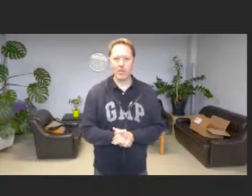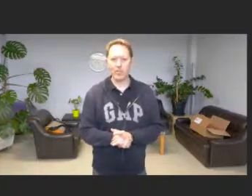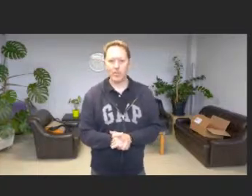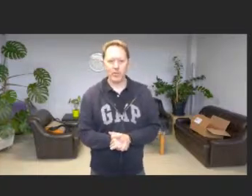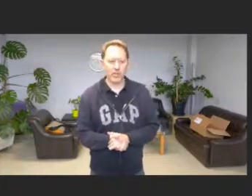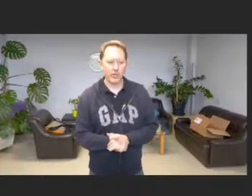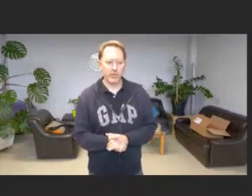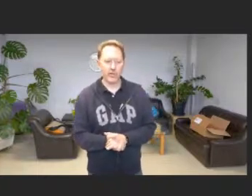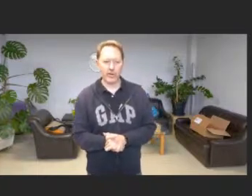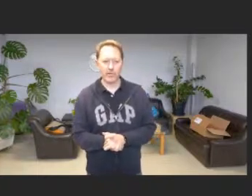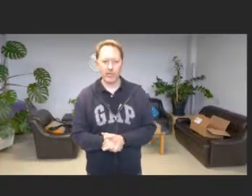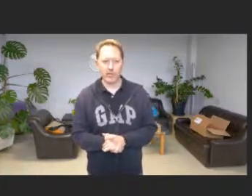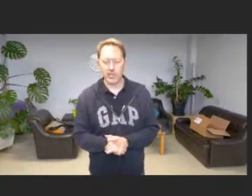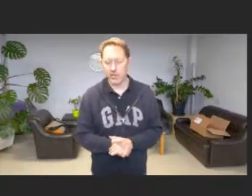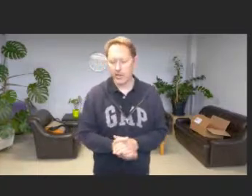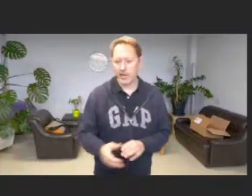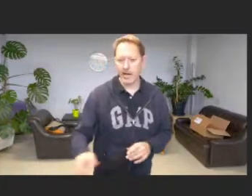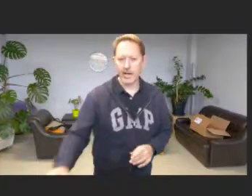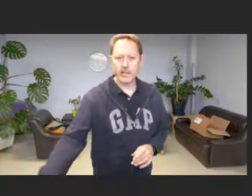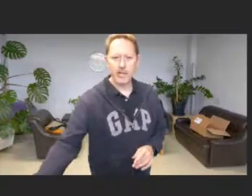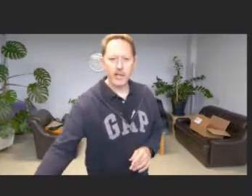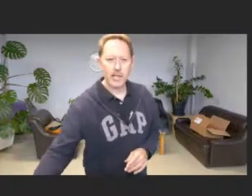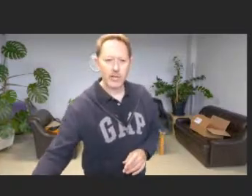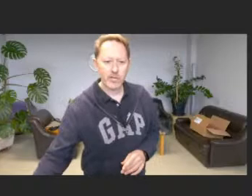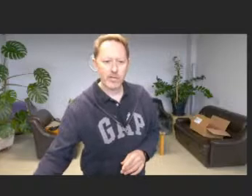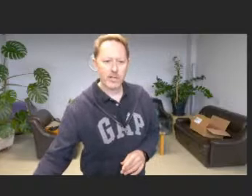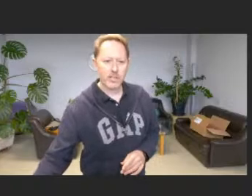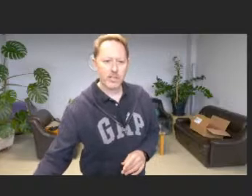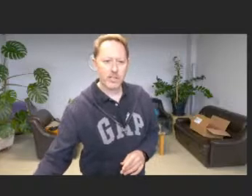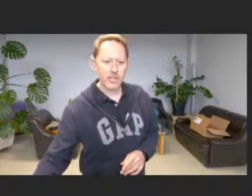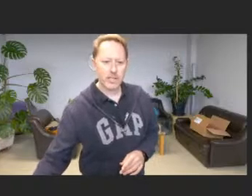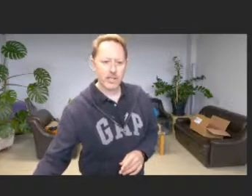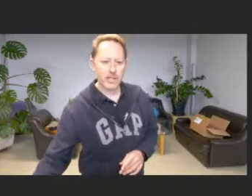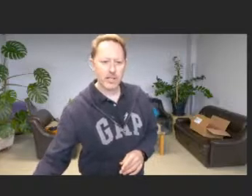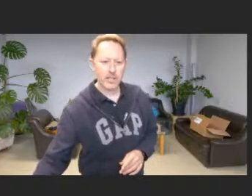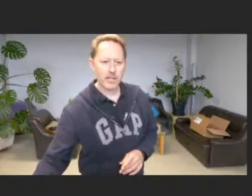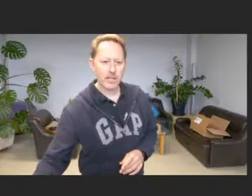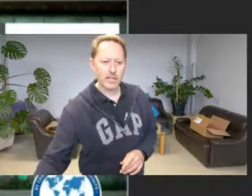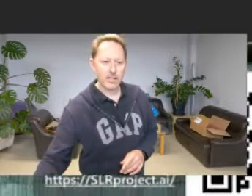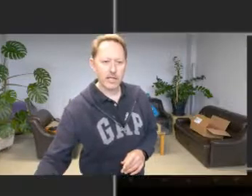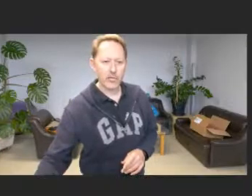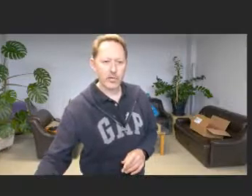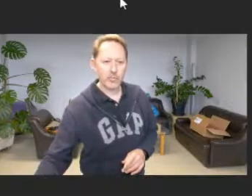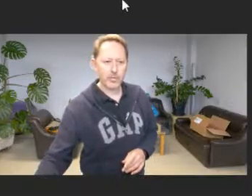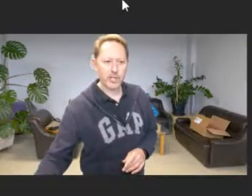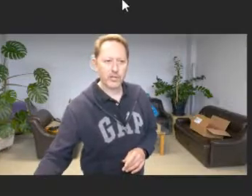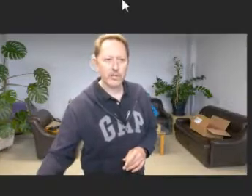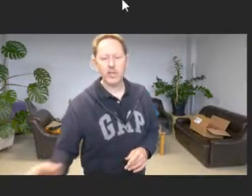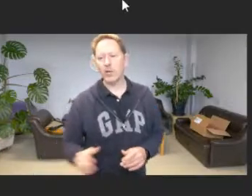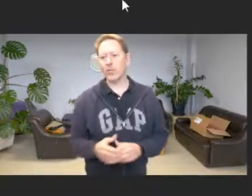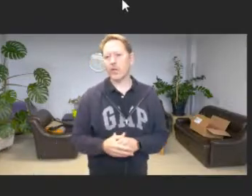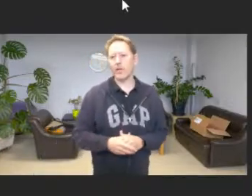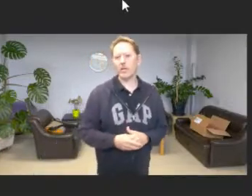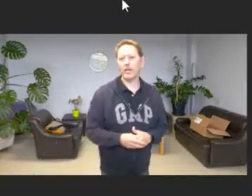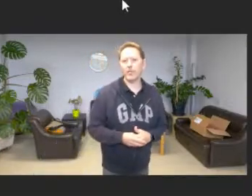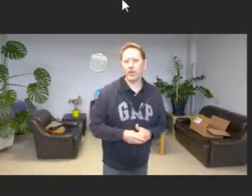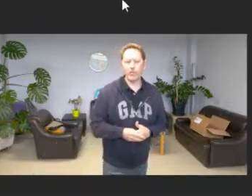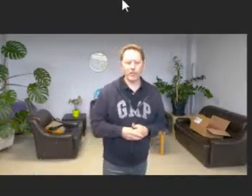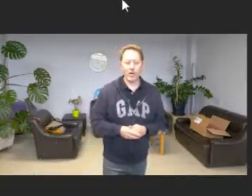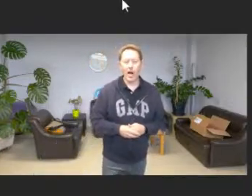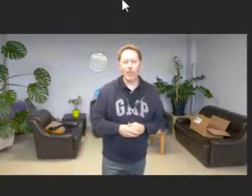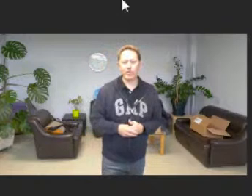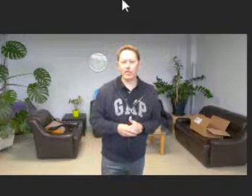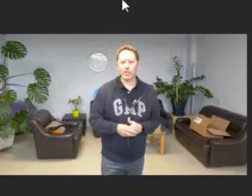challenges, but we want to show you the current project here. And now let's take over to Peter, who will give you